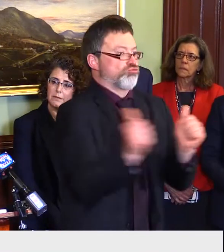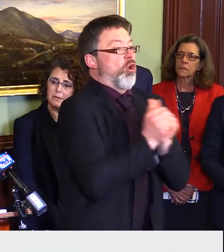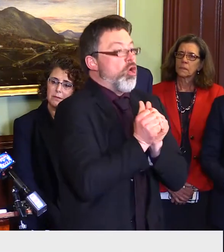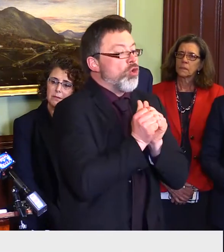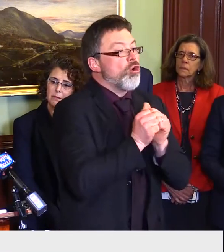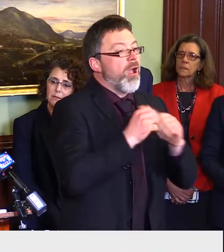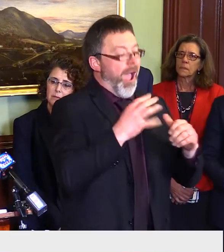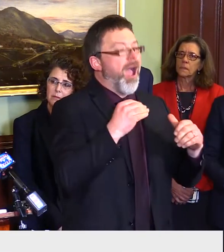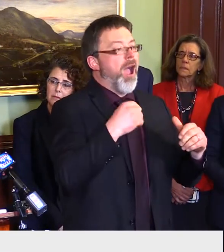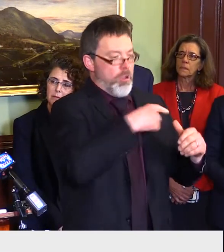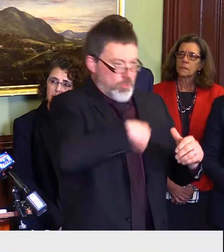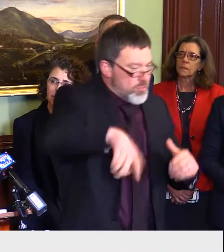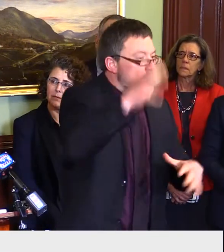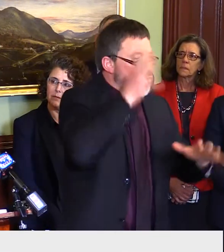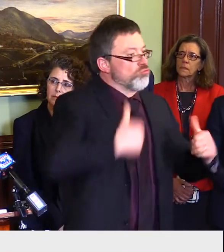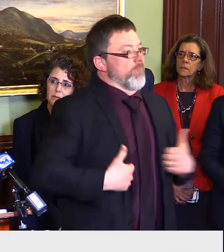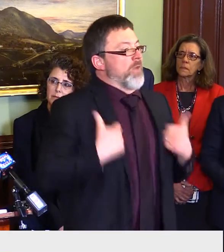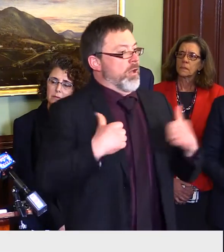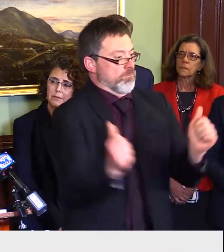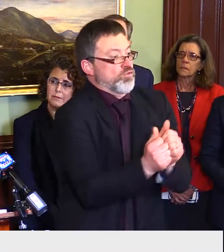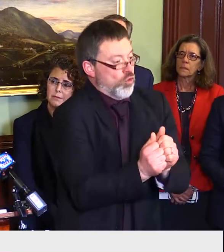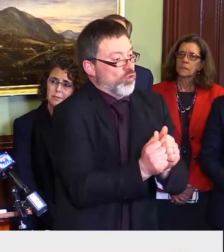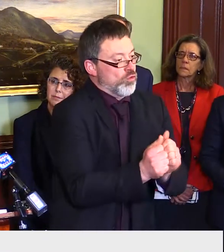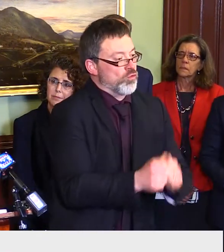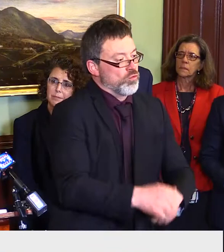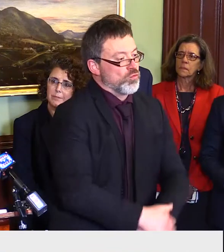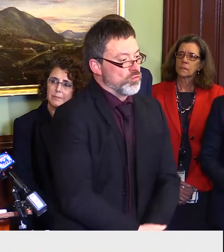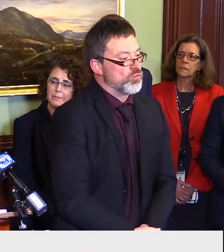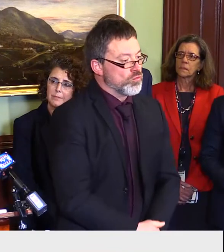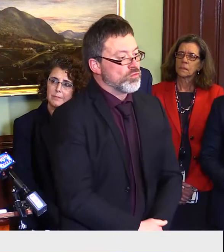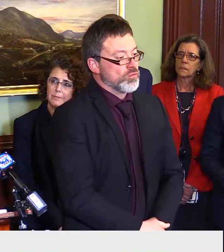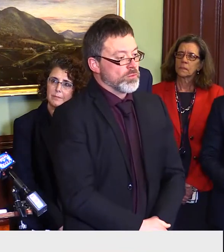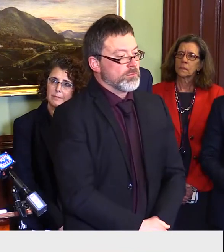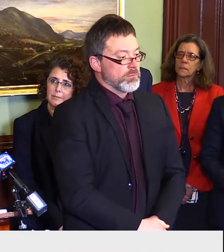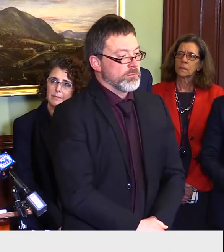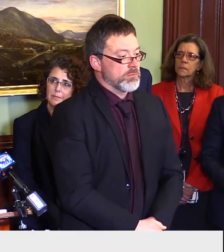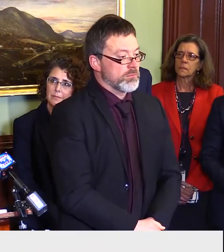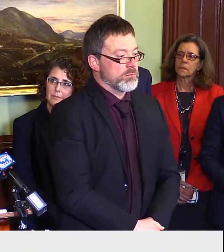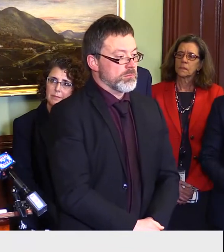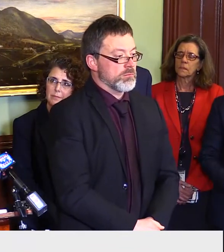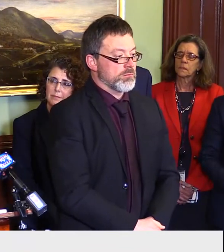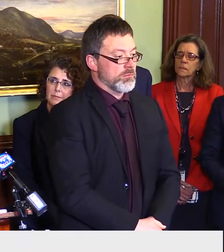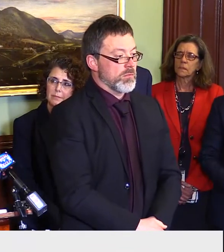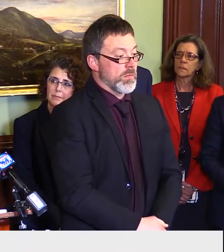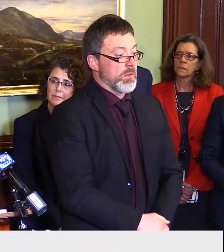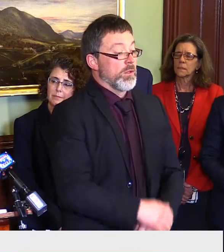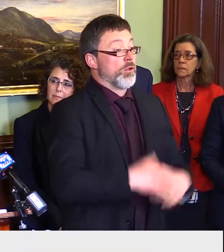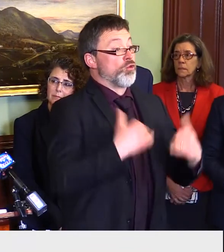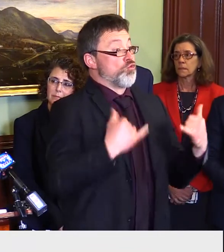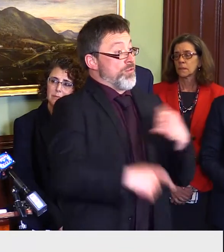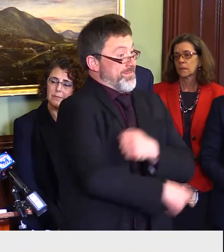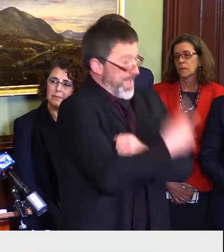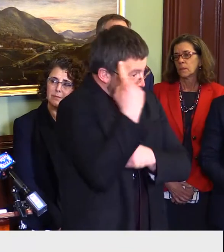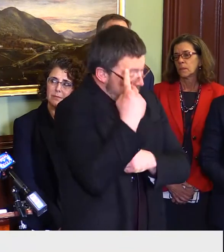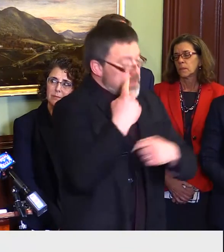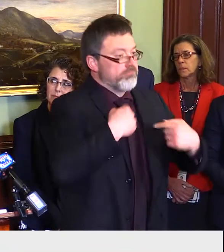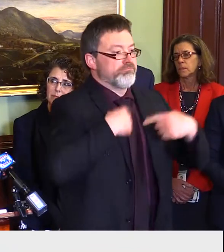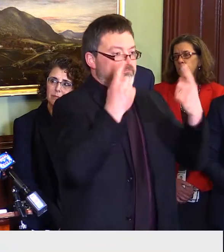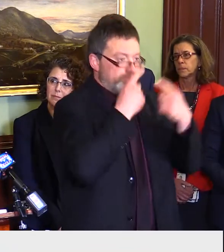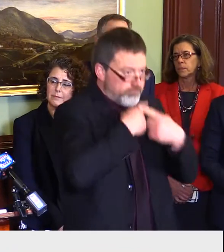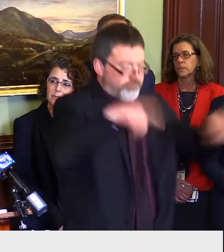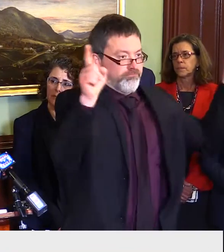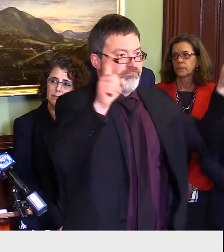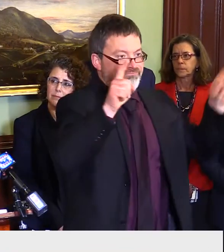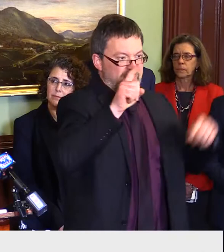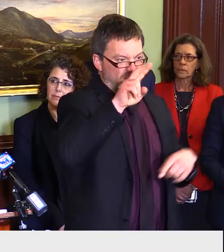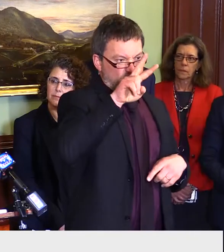these emergency powers, I'm implementing several additional mitigation strategies, which will be in effect